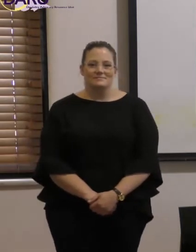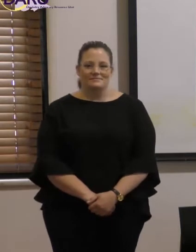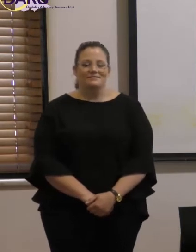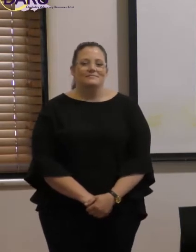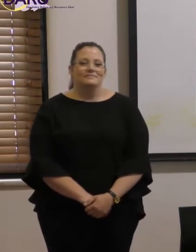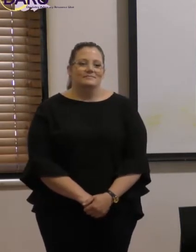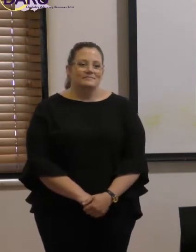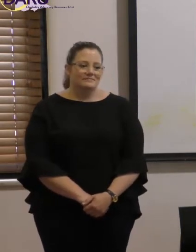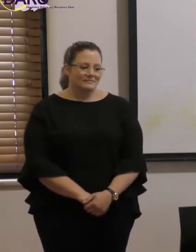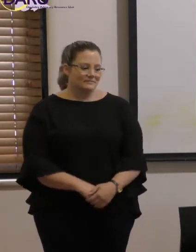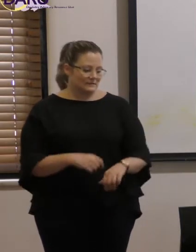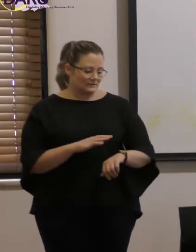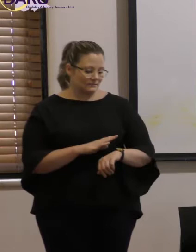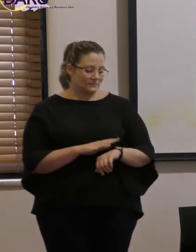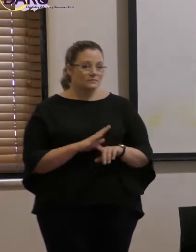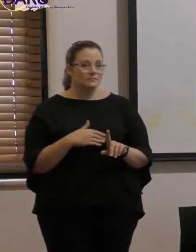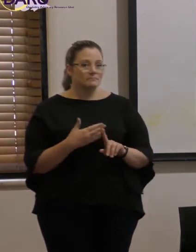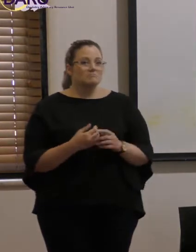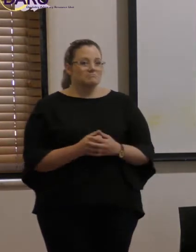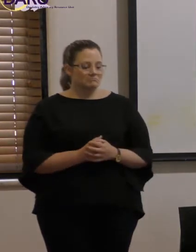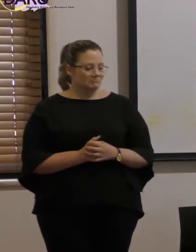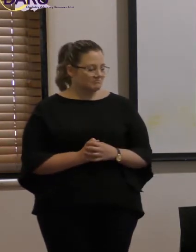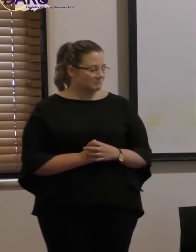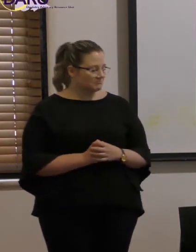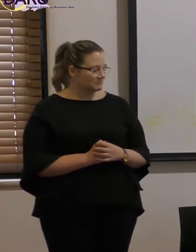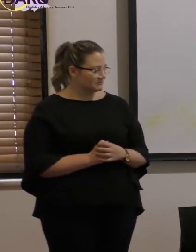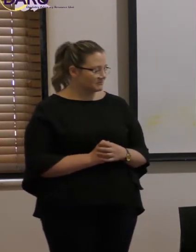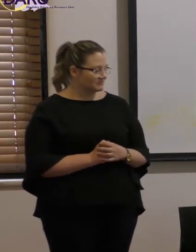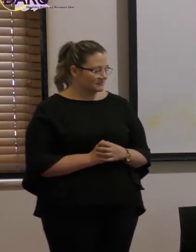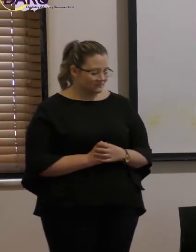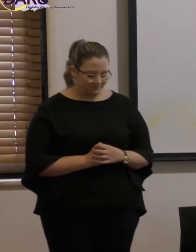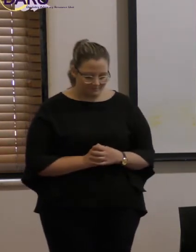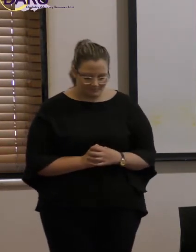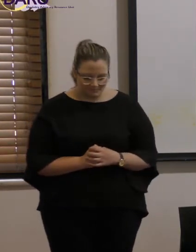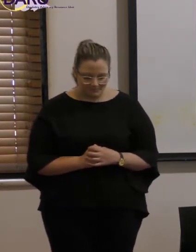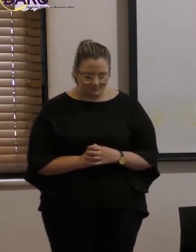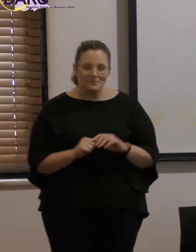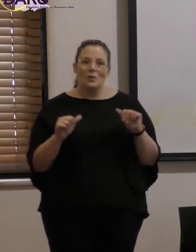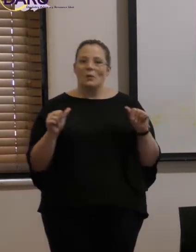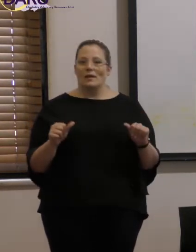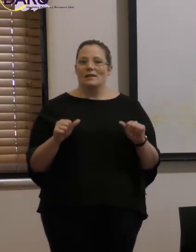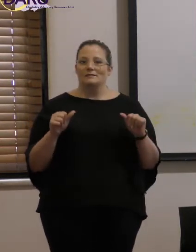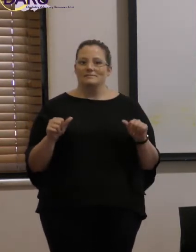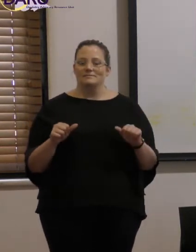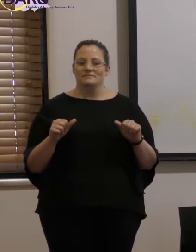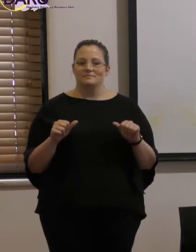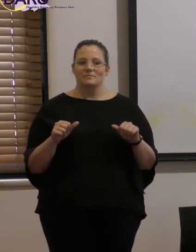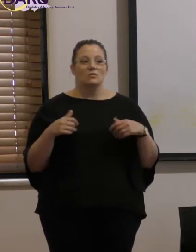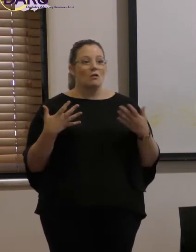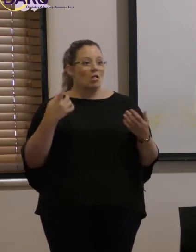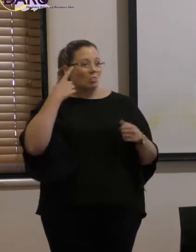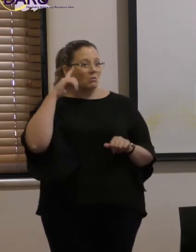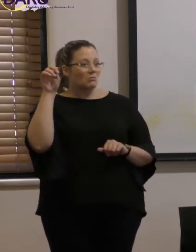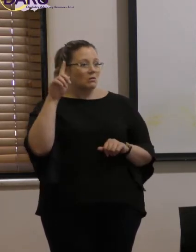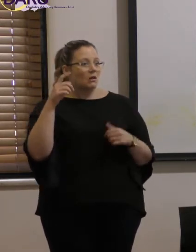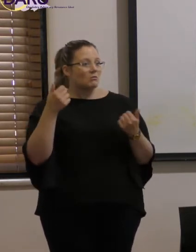Okay, how are we going for time? All right. Okay, so I thought now we'd talk about